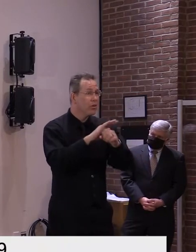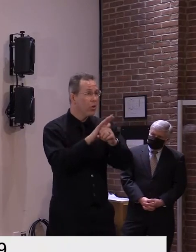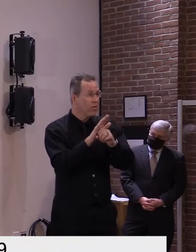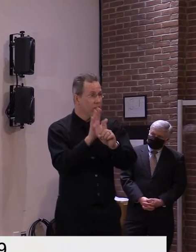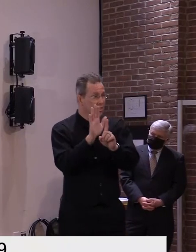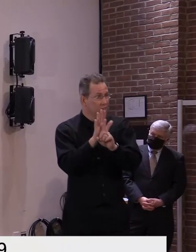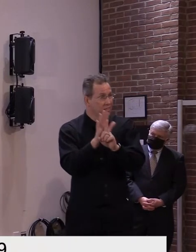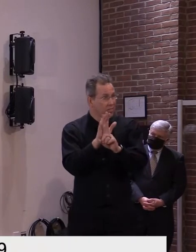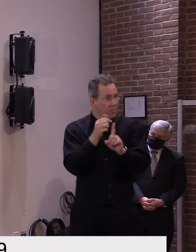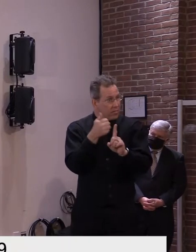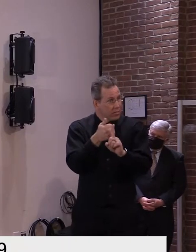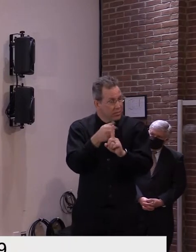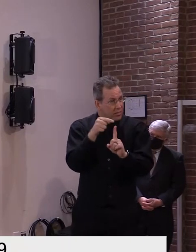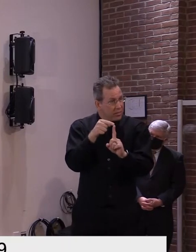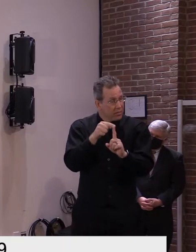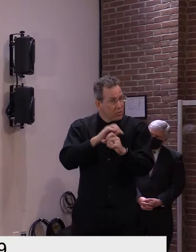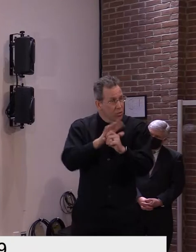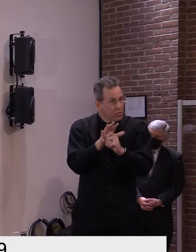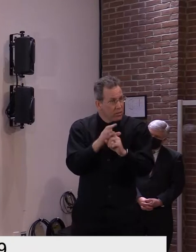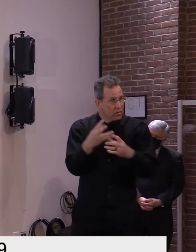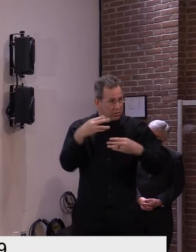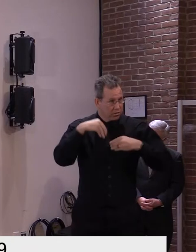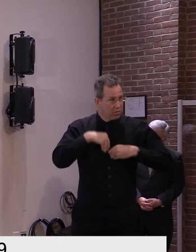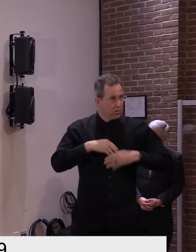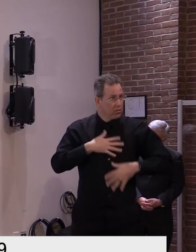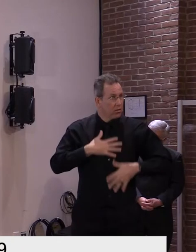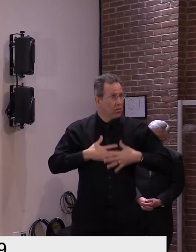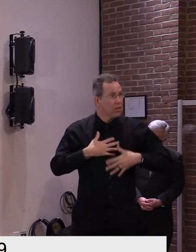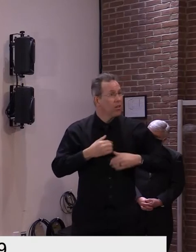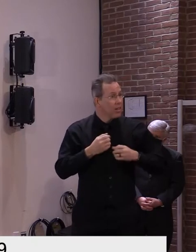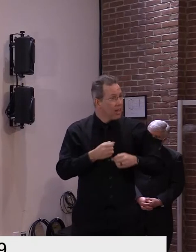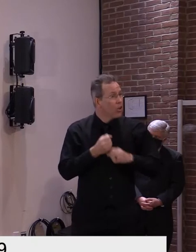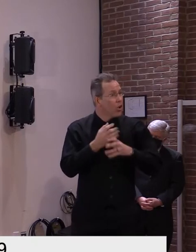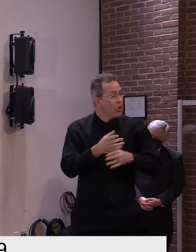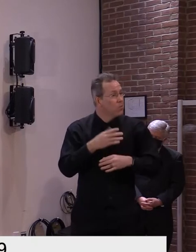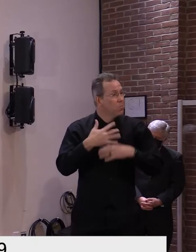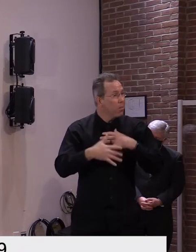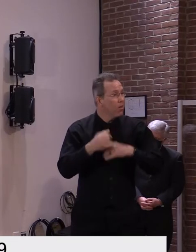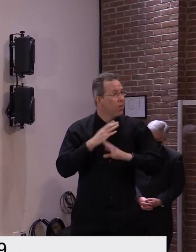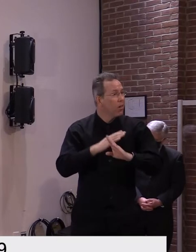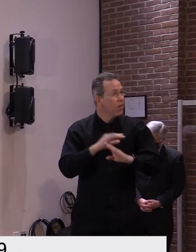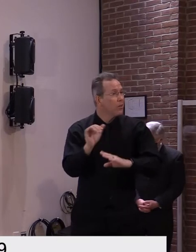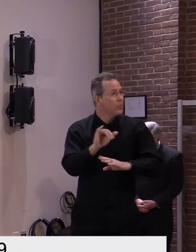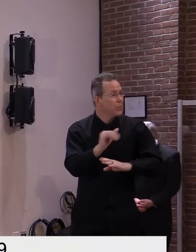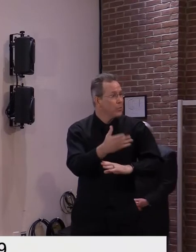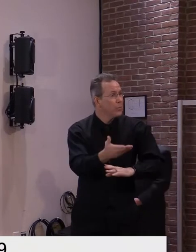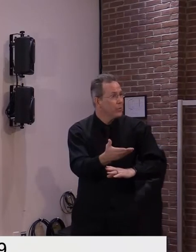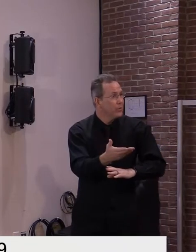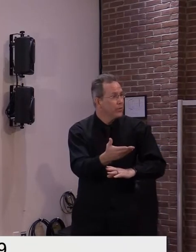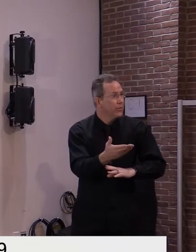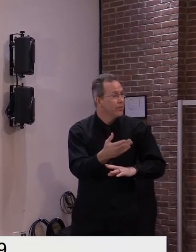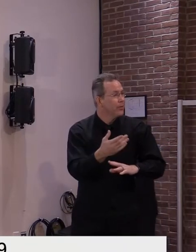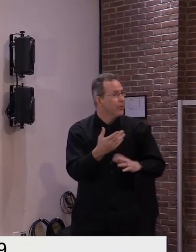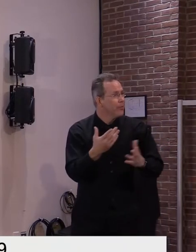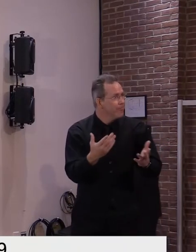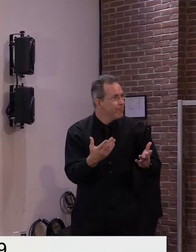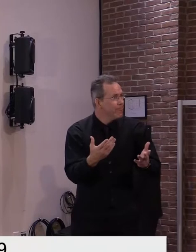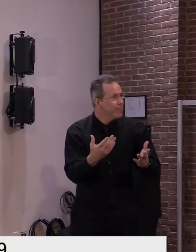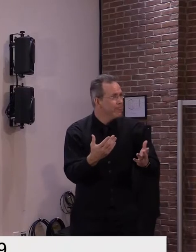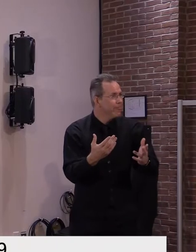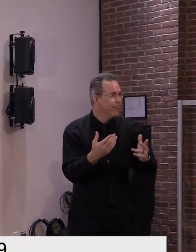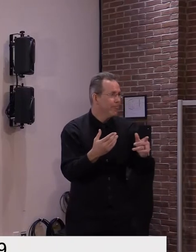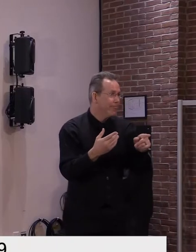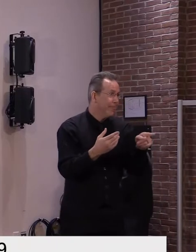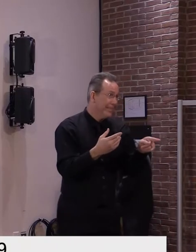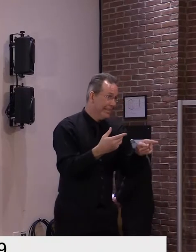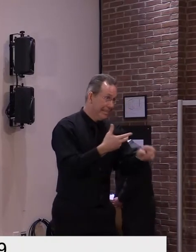hospital, blood clotting is a significant concern. So one has to separate that aspect out as